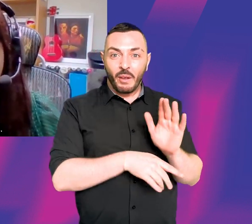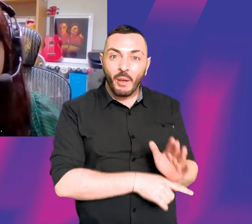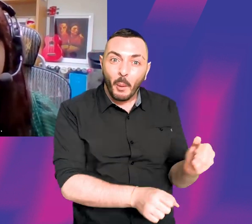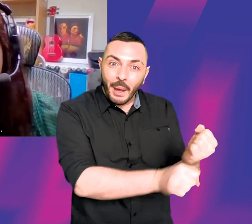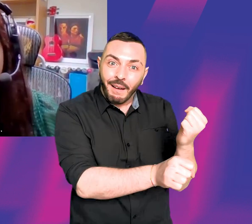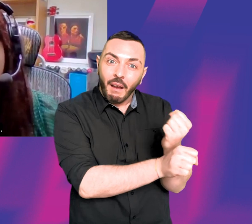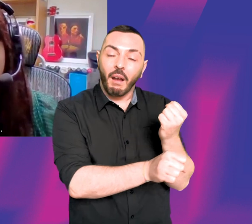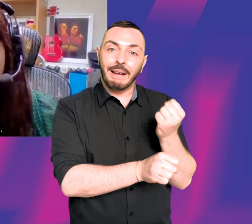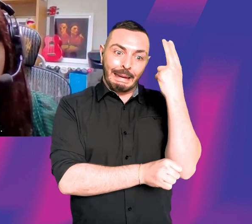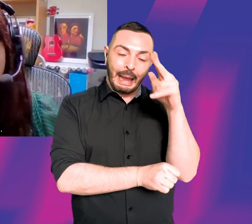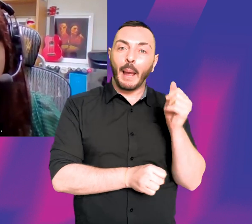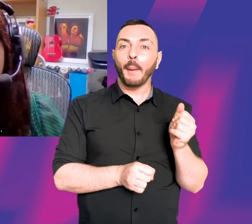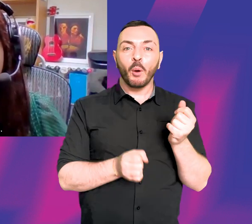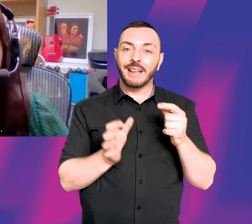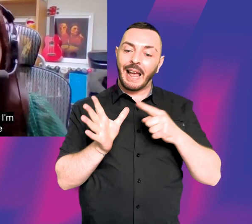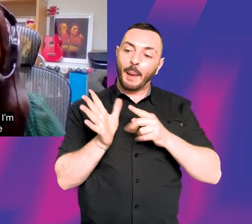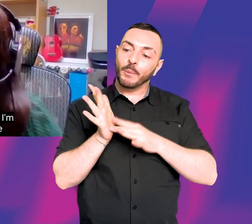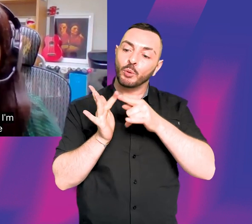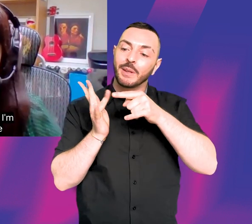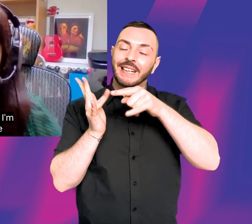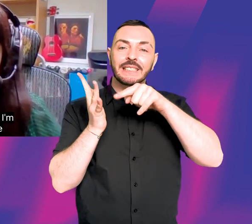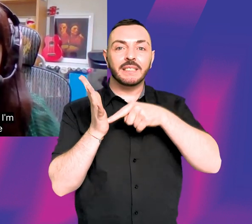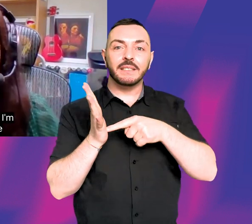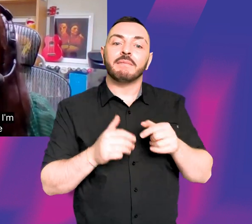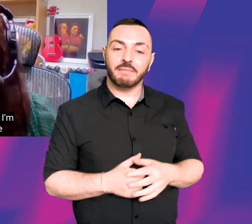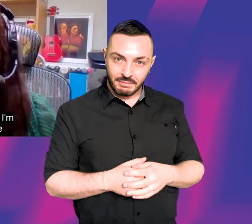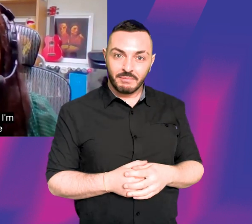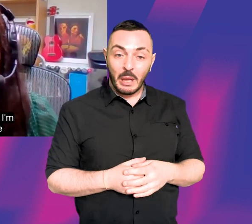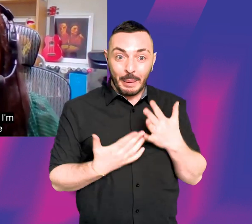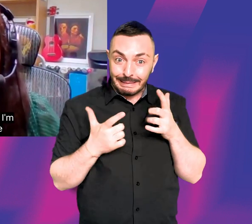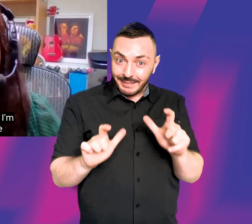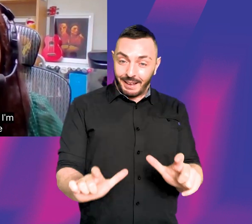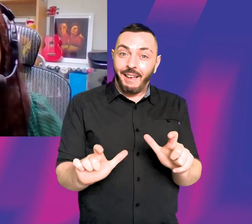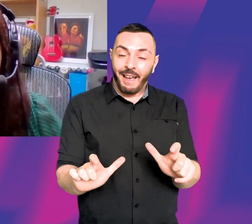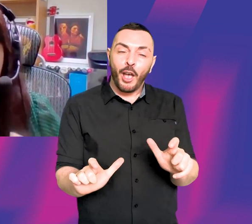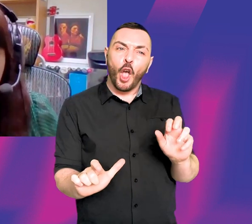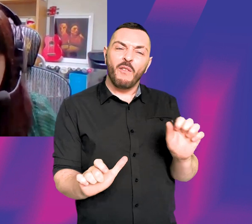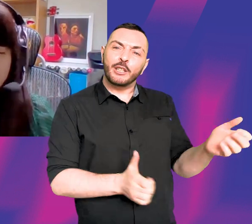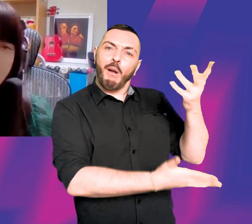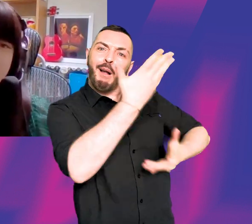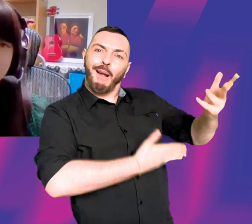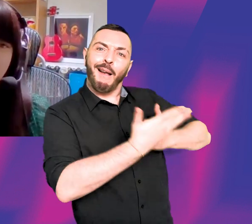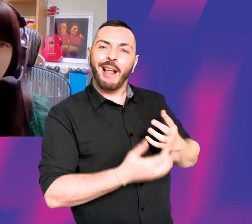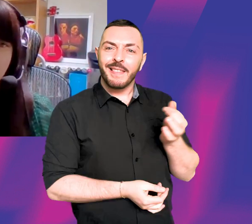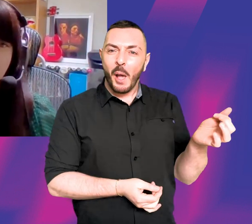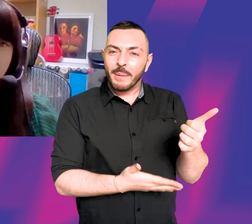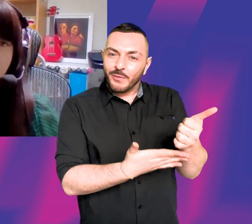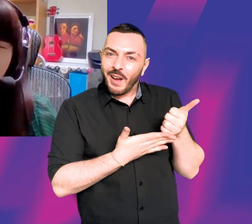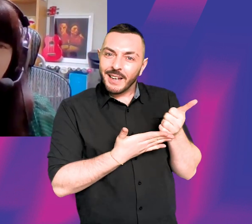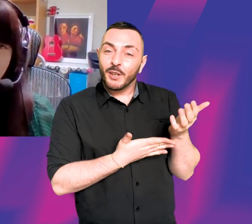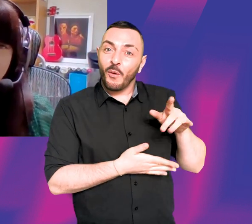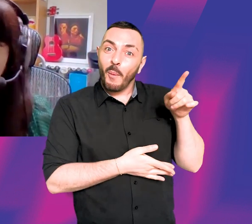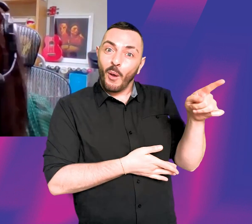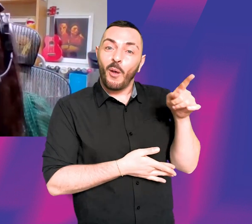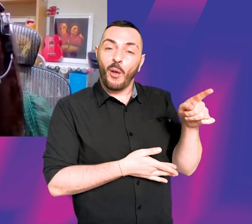Amulets has been released into UK cinemas, so please don't go anywhere because I'm hoping Romola will be able to share with us lots of advice from both